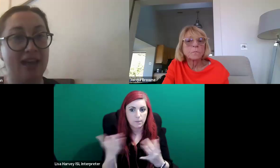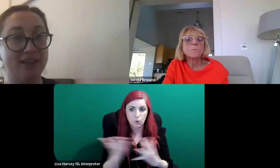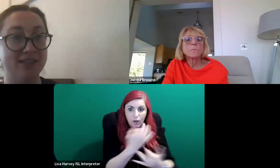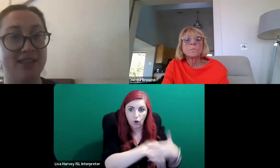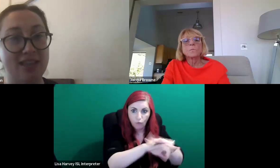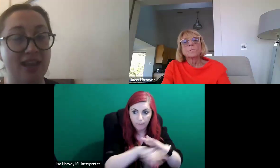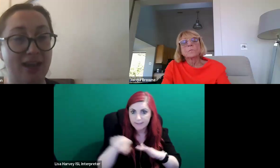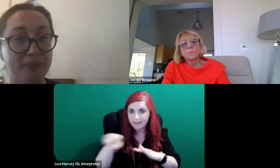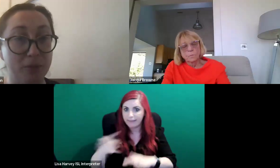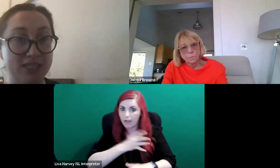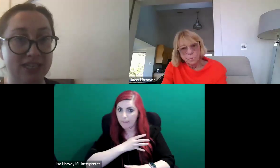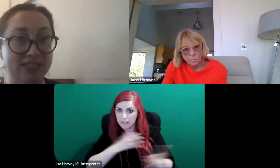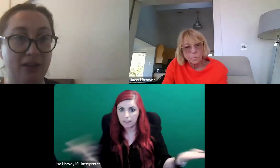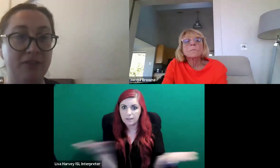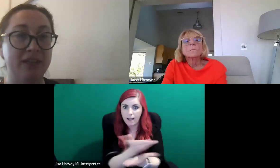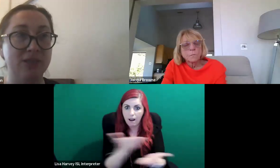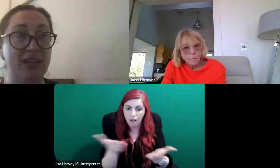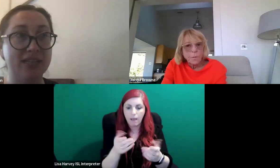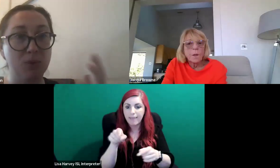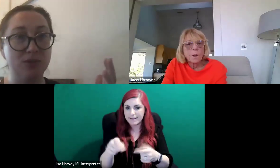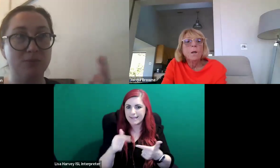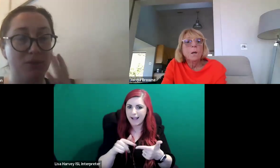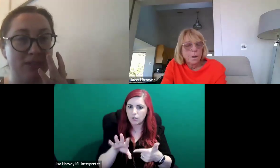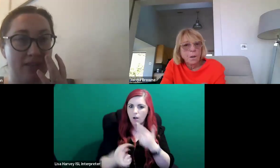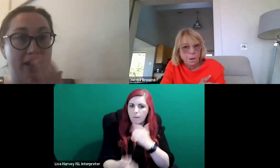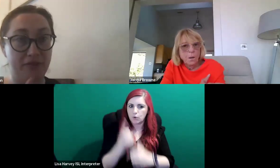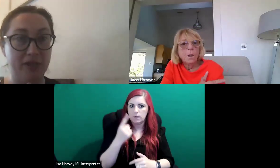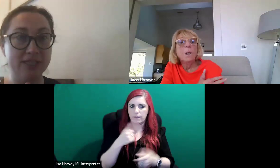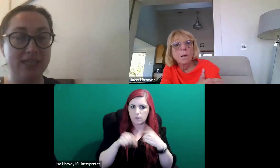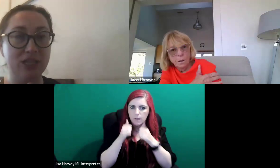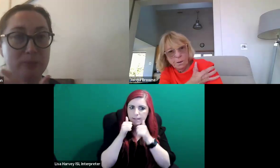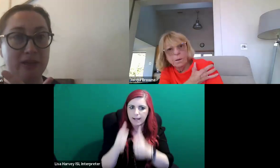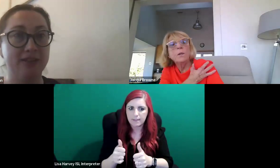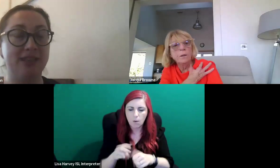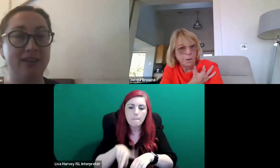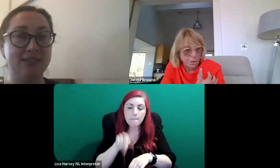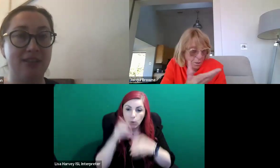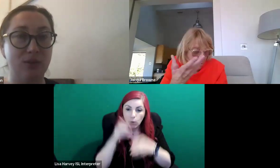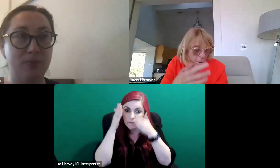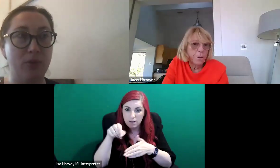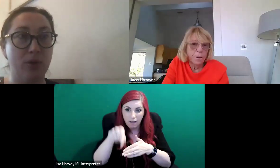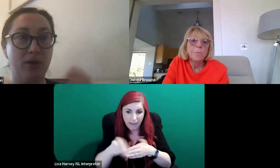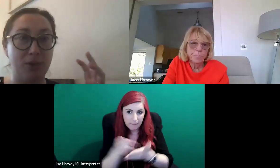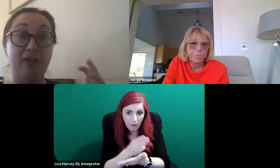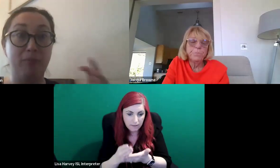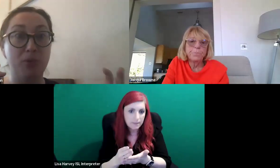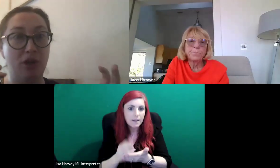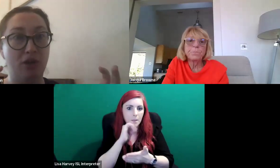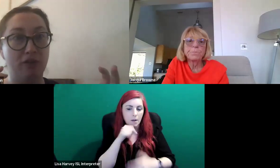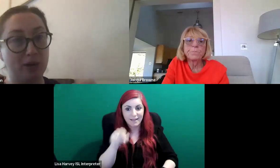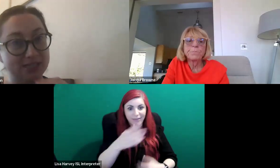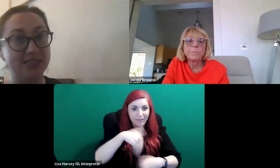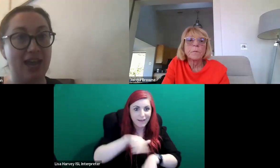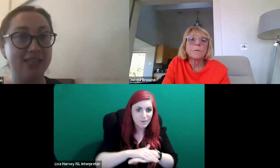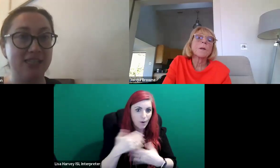government and the committee itself. So I guess most groups focus on that final stage because that's, you know, the one where you have both